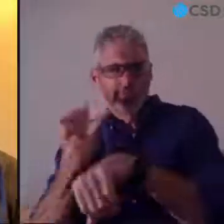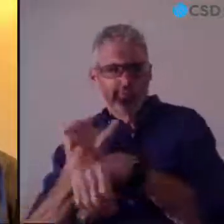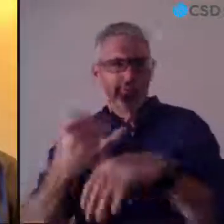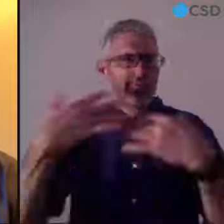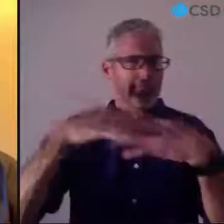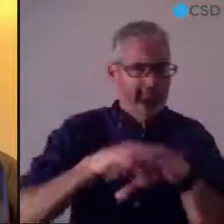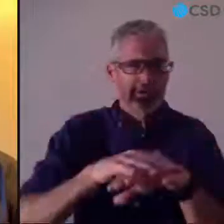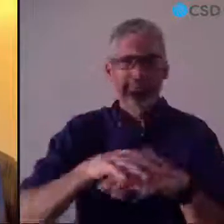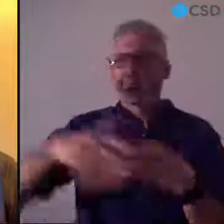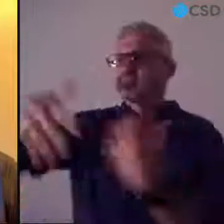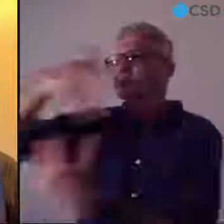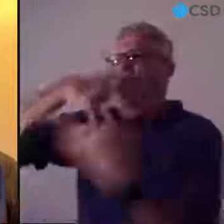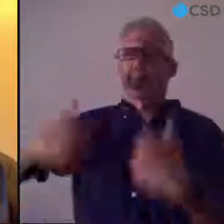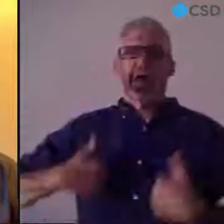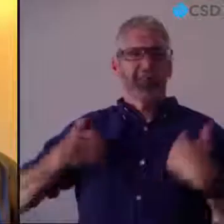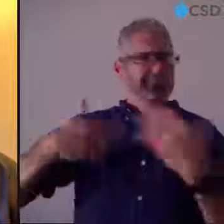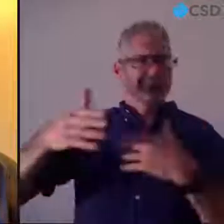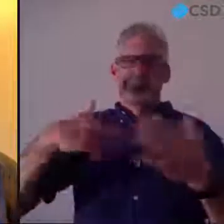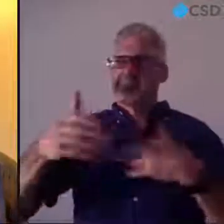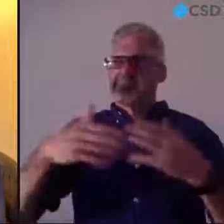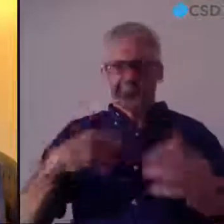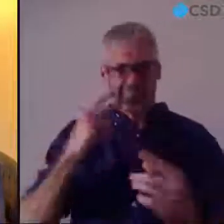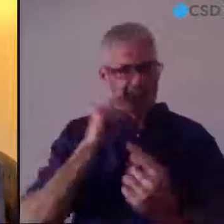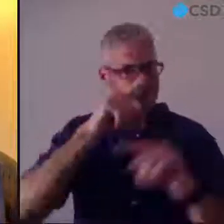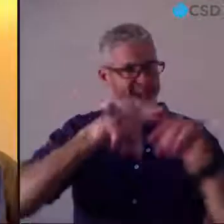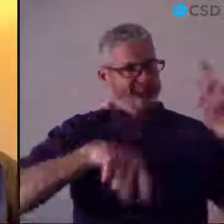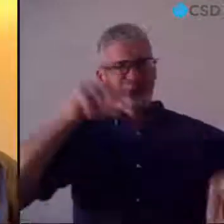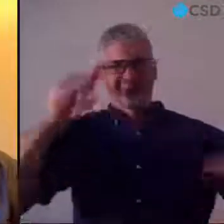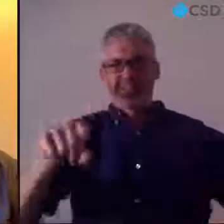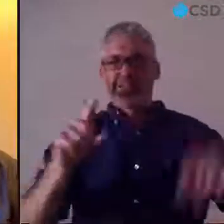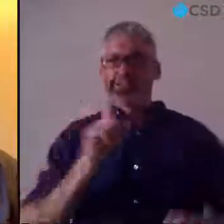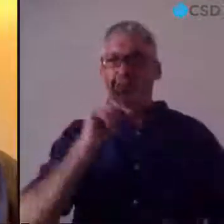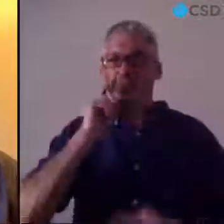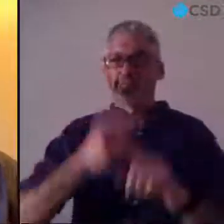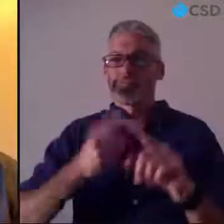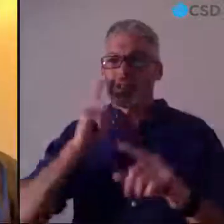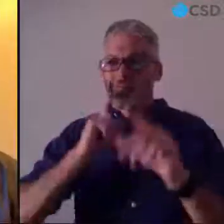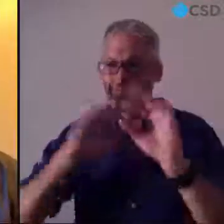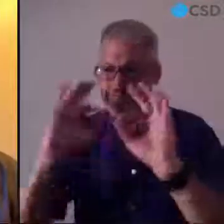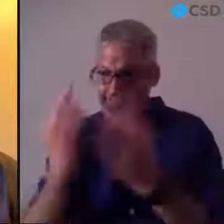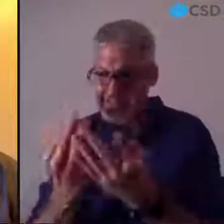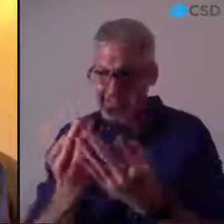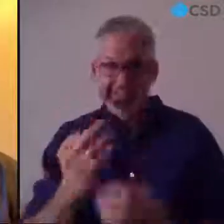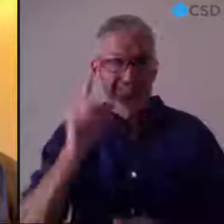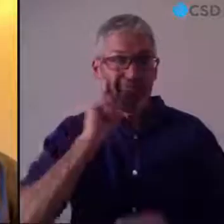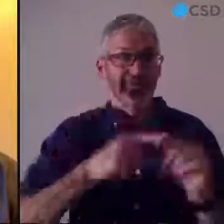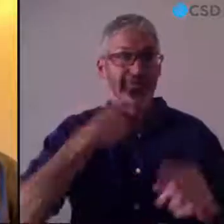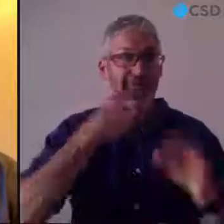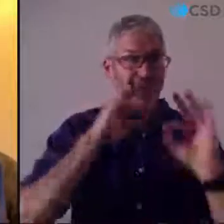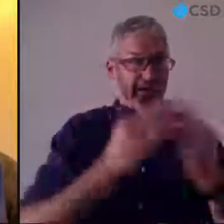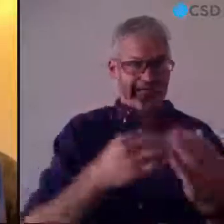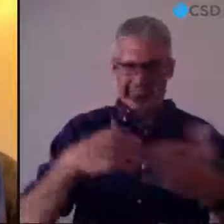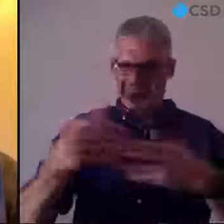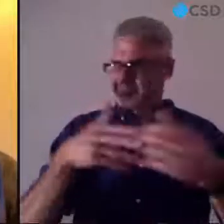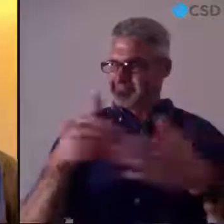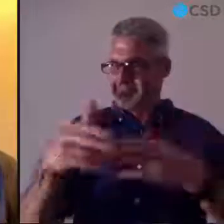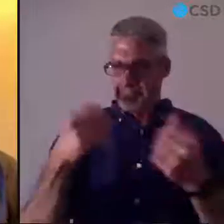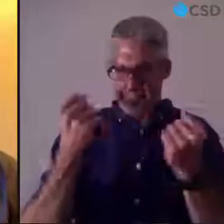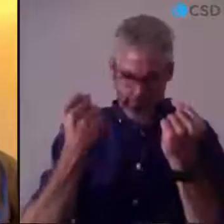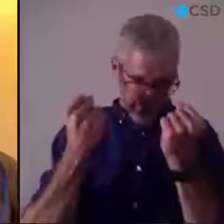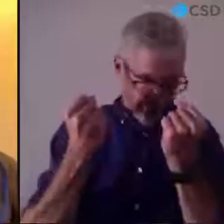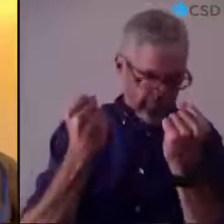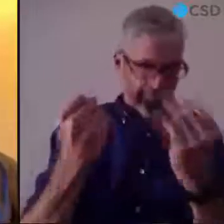might struggle. And I saw it at school, at the deaf school, when I was mainstreamed out everywhere in life. Deaf people, deaf from